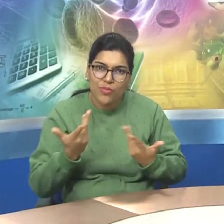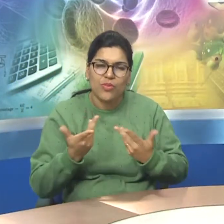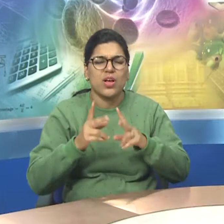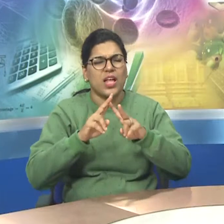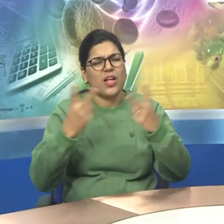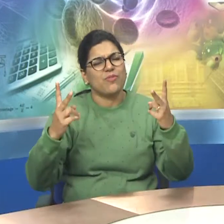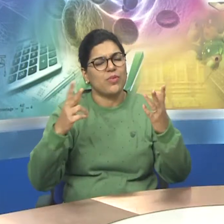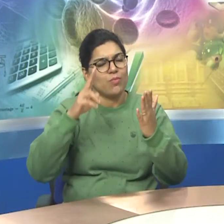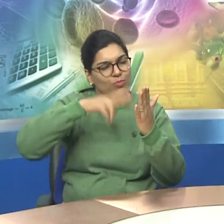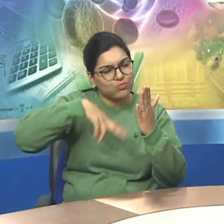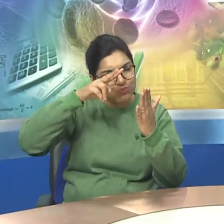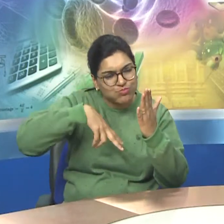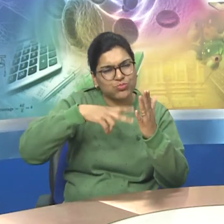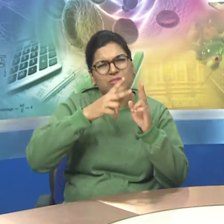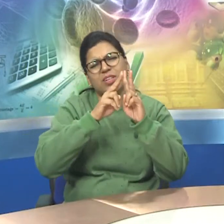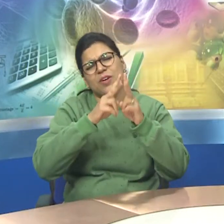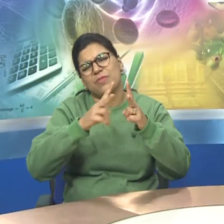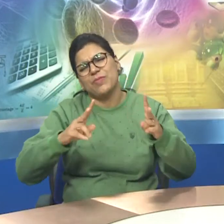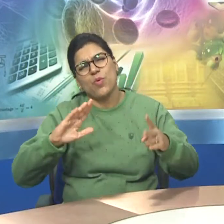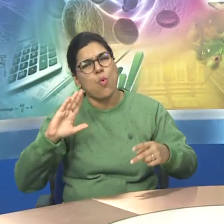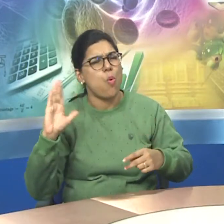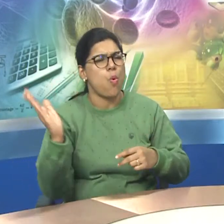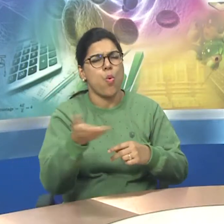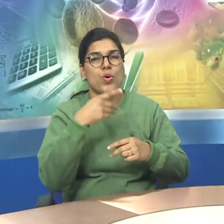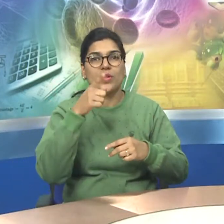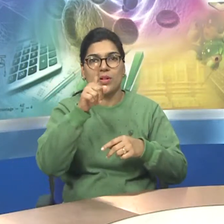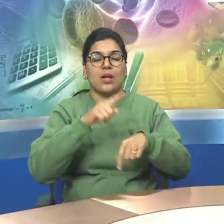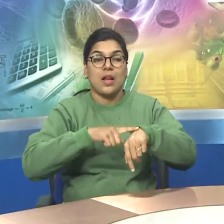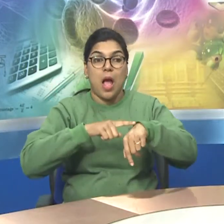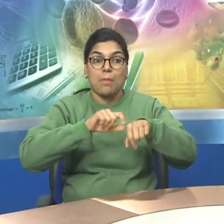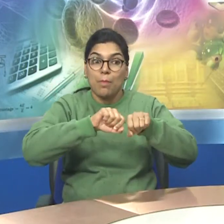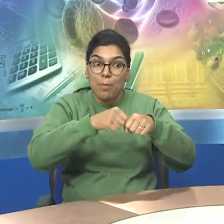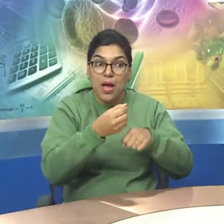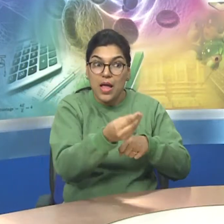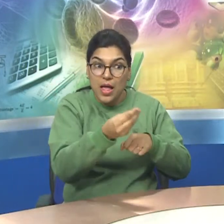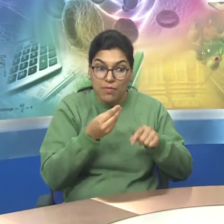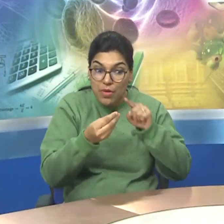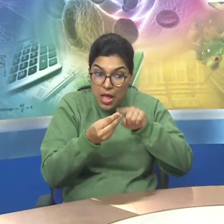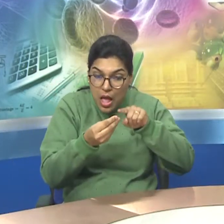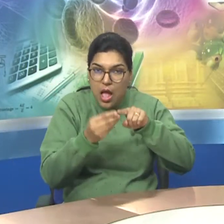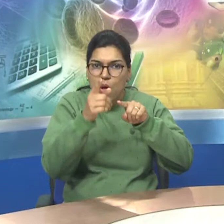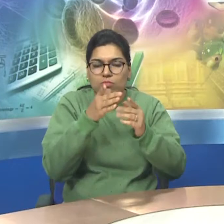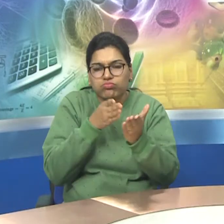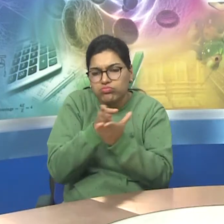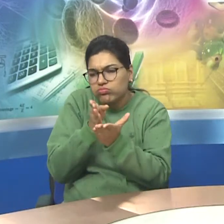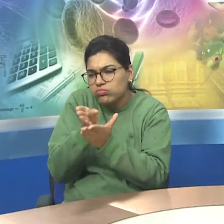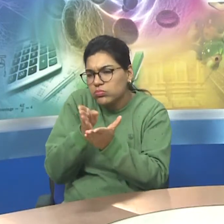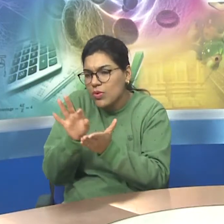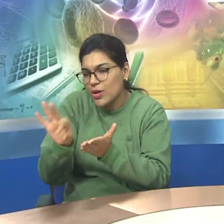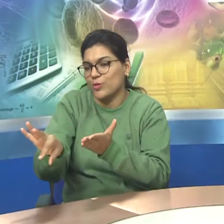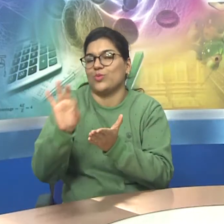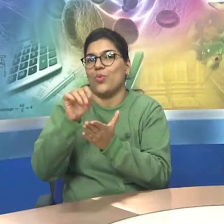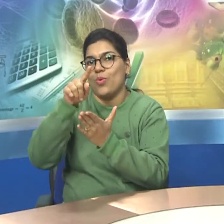watch TV. So there are various activities which can be done during your break time. So all